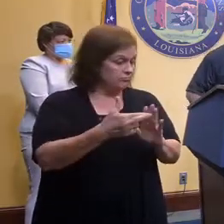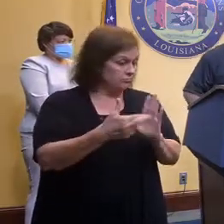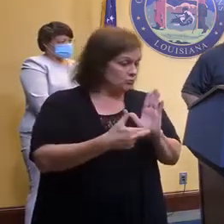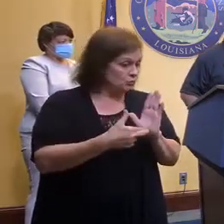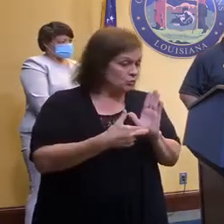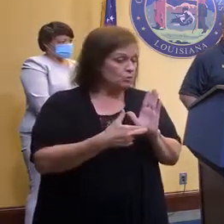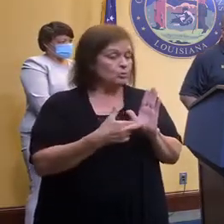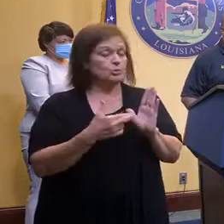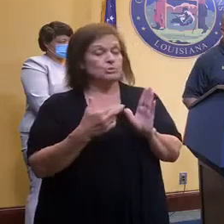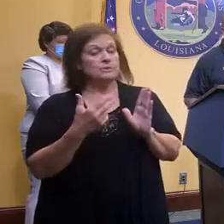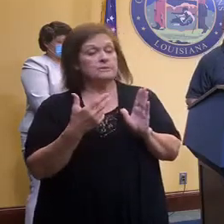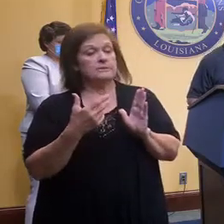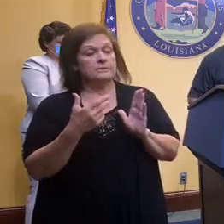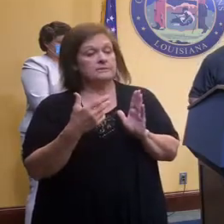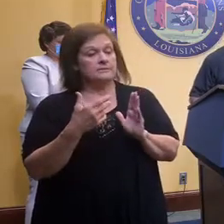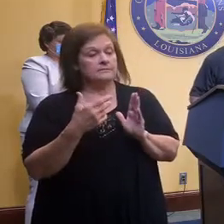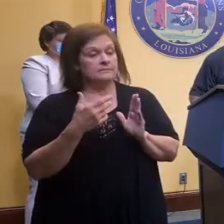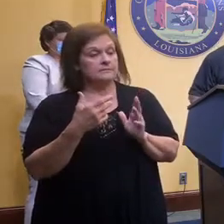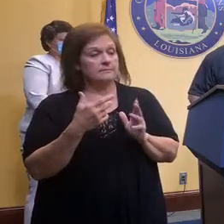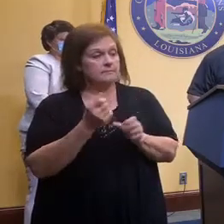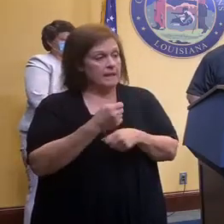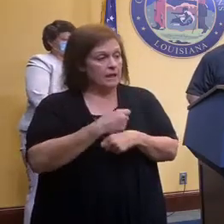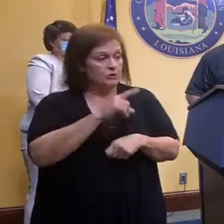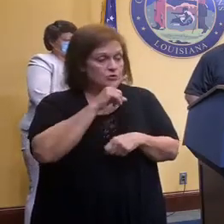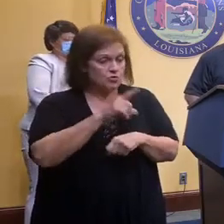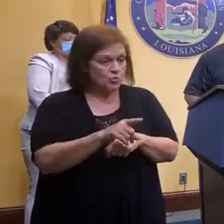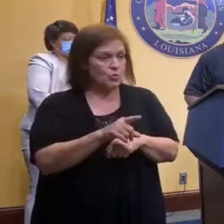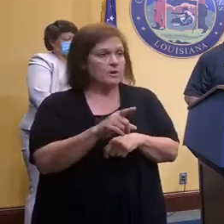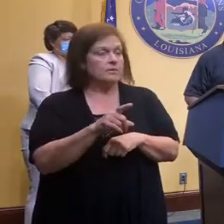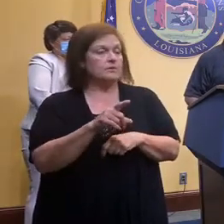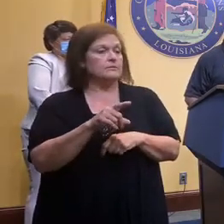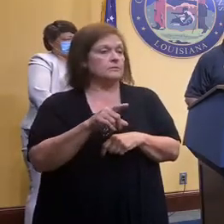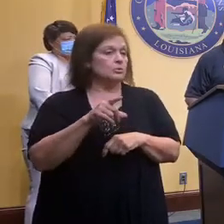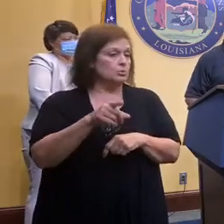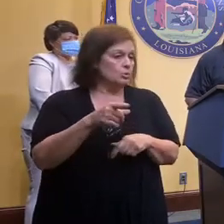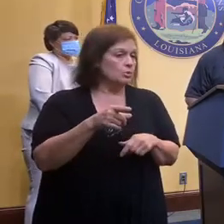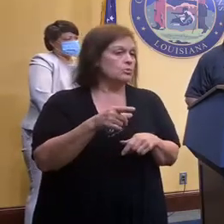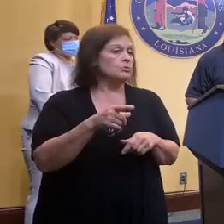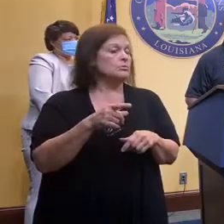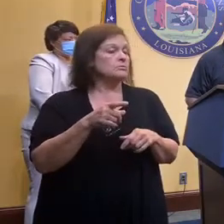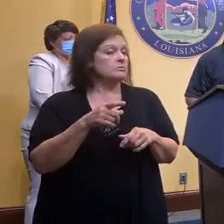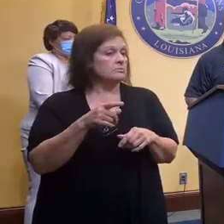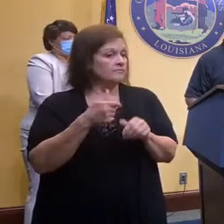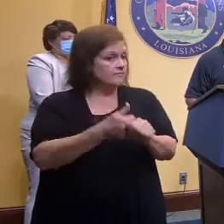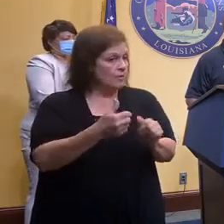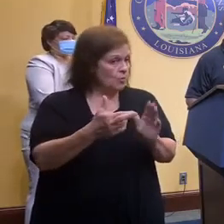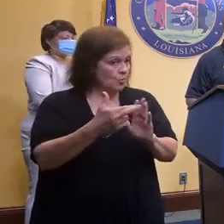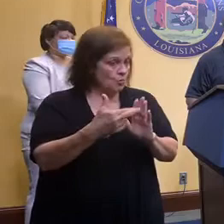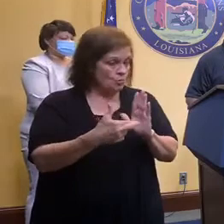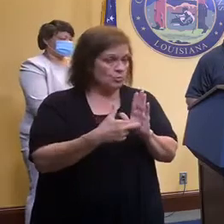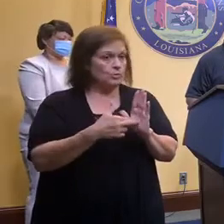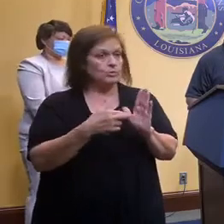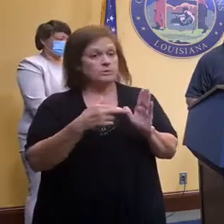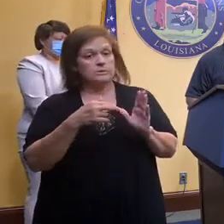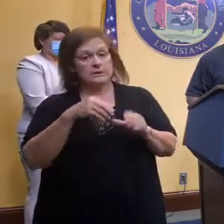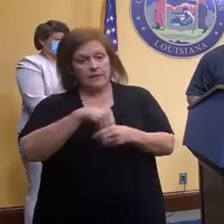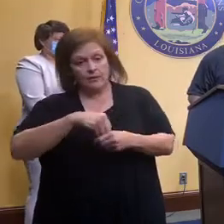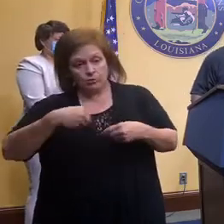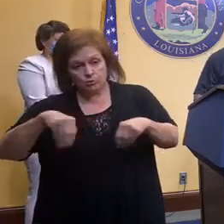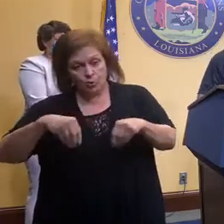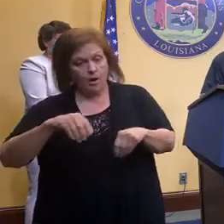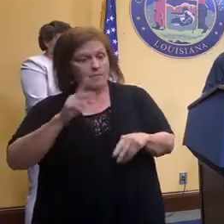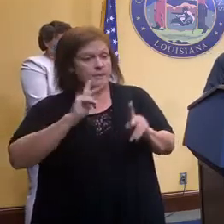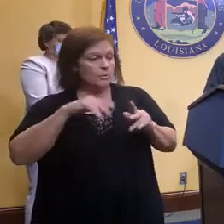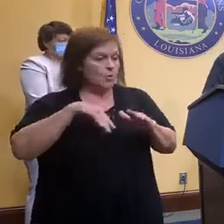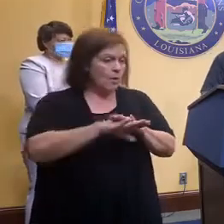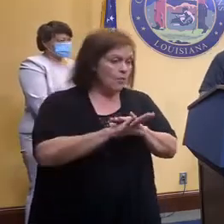messaging around making sure that you provide the level of enforcement at the storefront as they come into